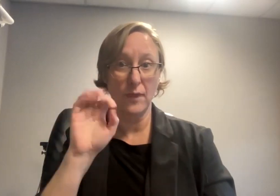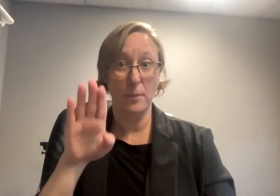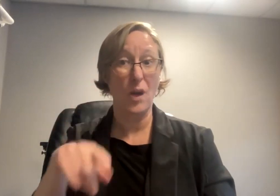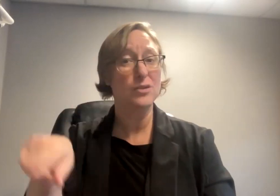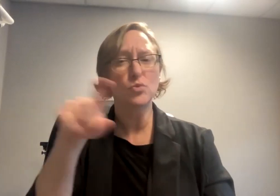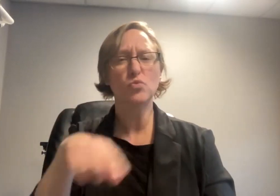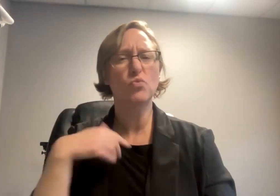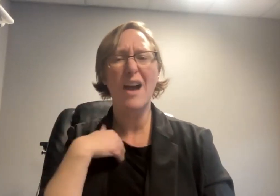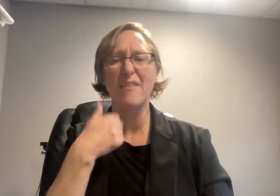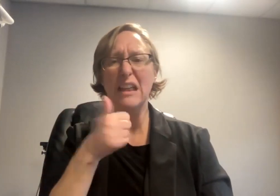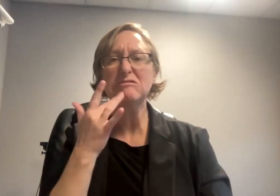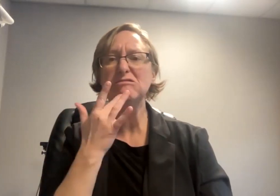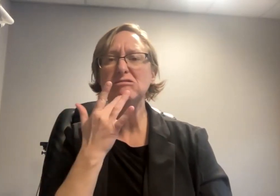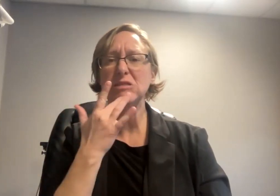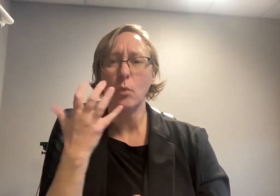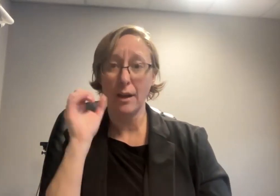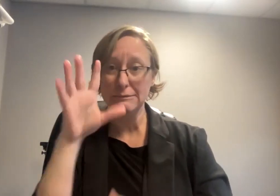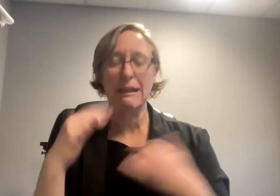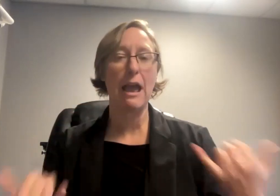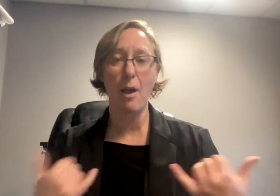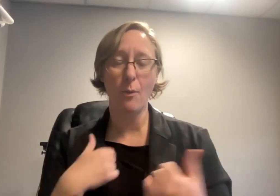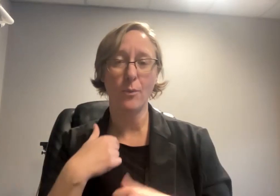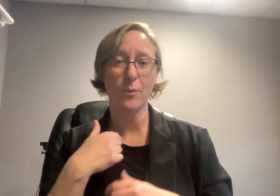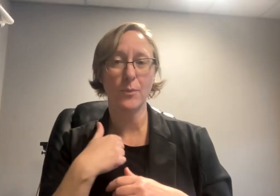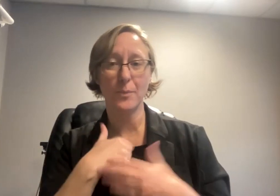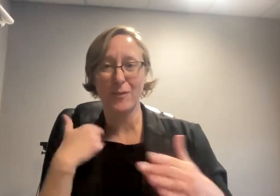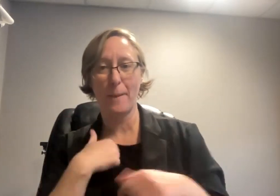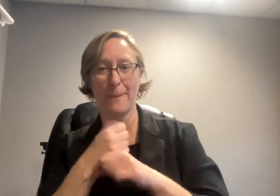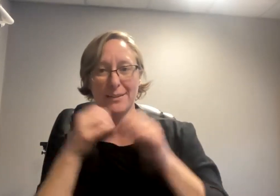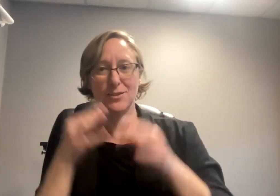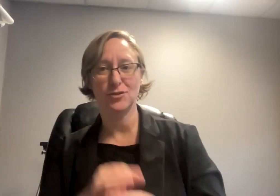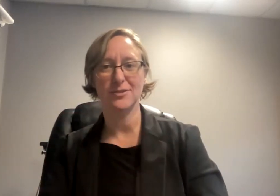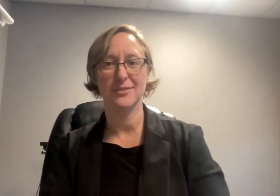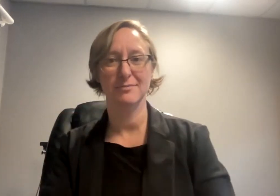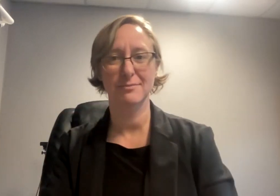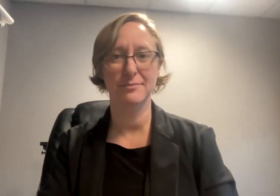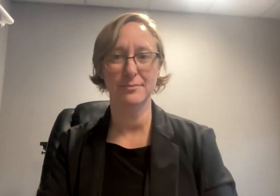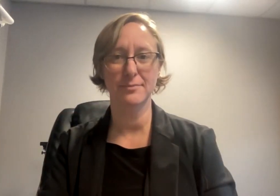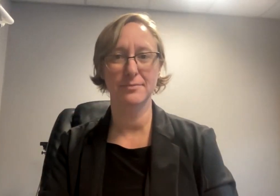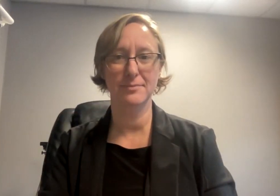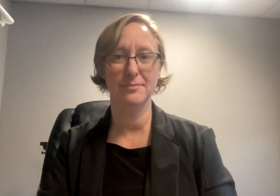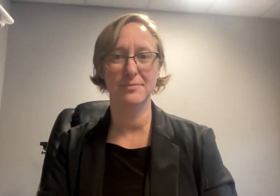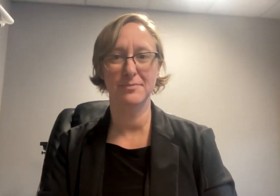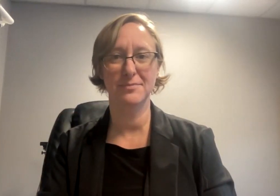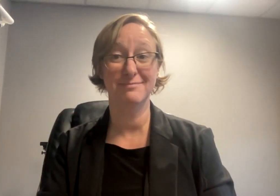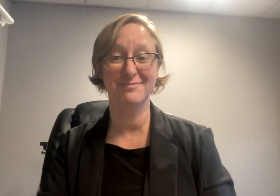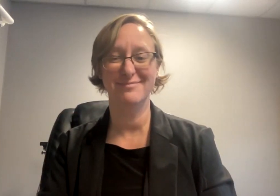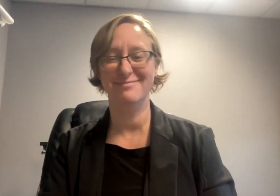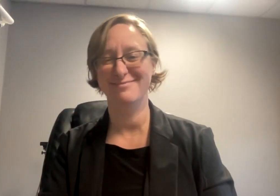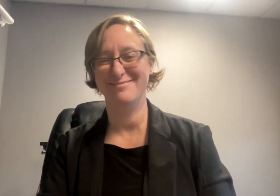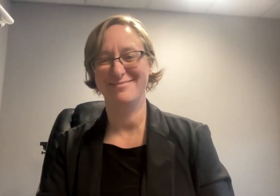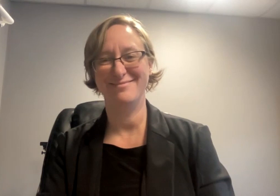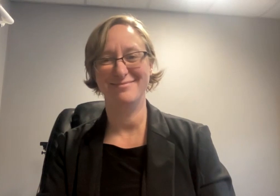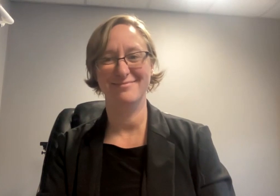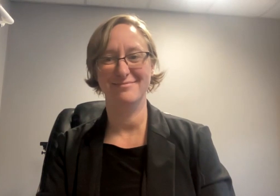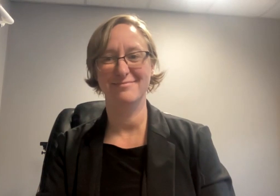guys the schedule for the February meeting. Do you have any preferences before I make a decision